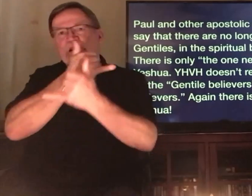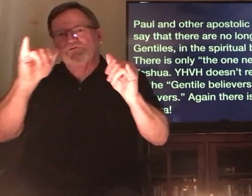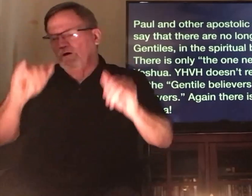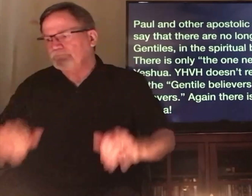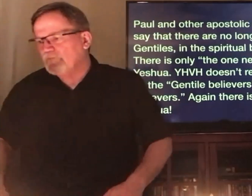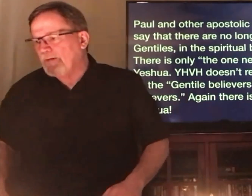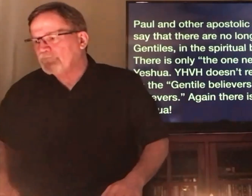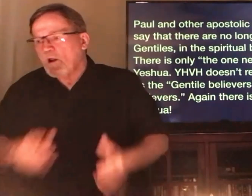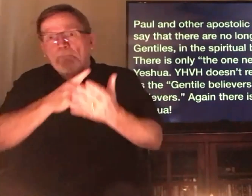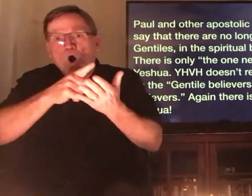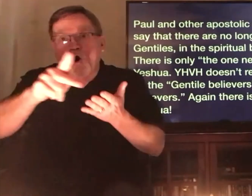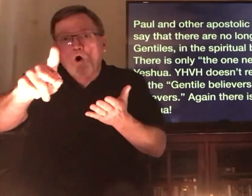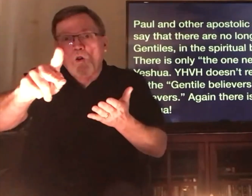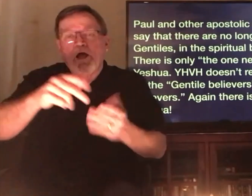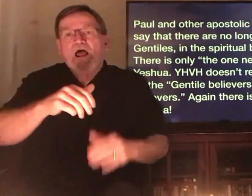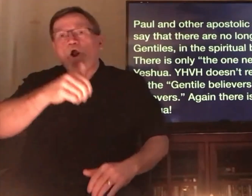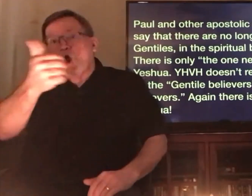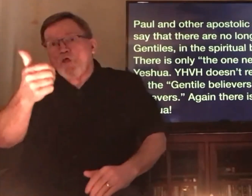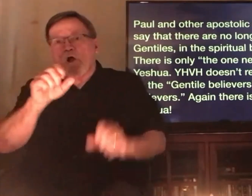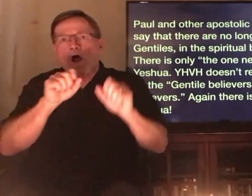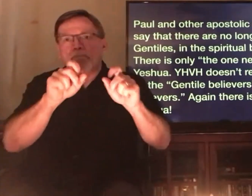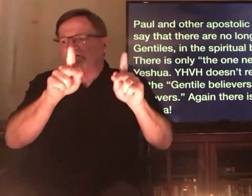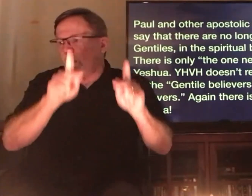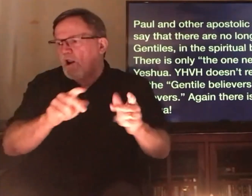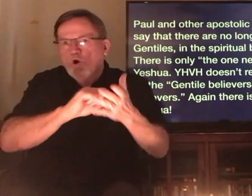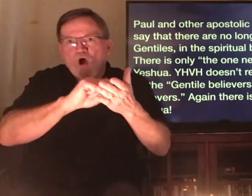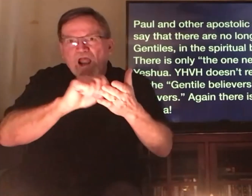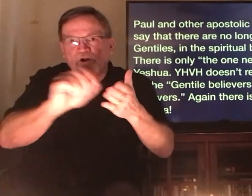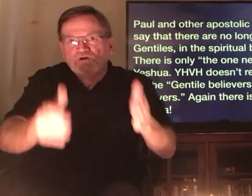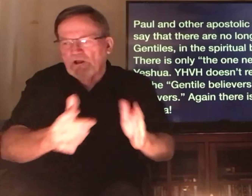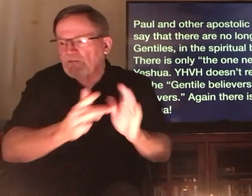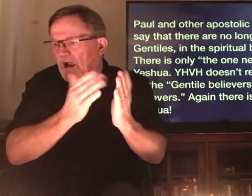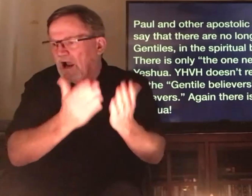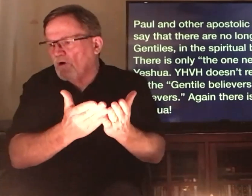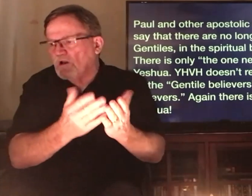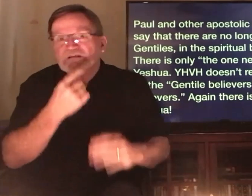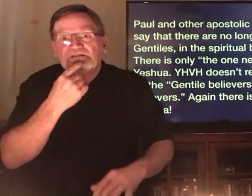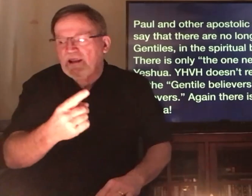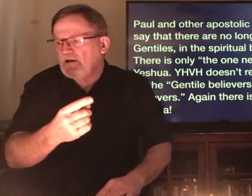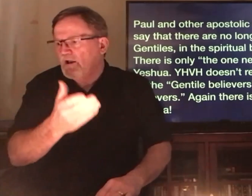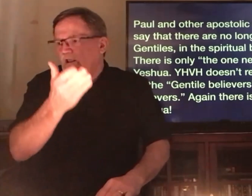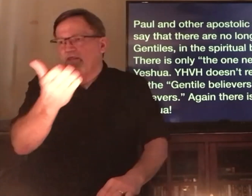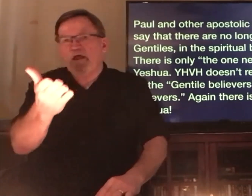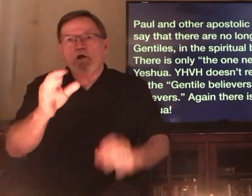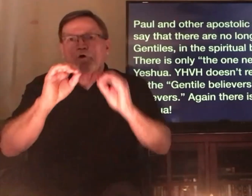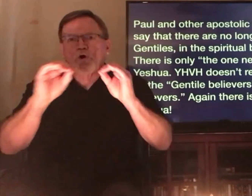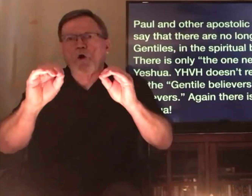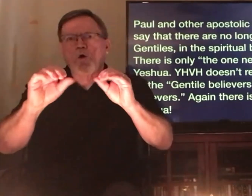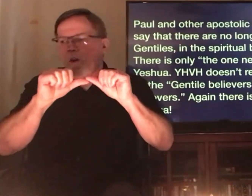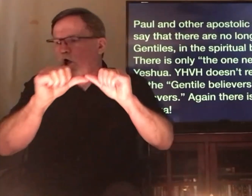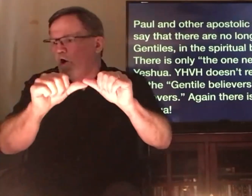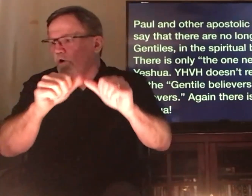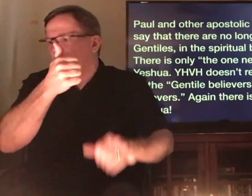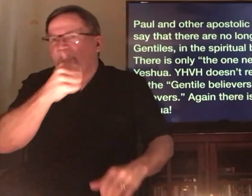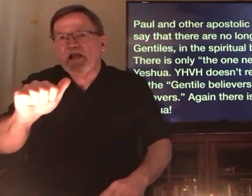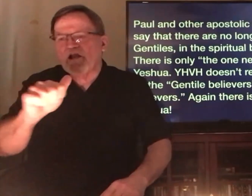to all the covenant promises. In other words, to receive all the blessings, the covenant,